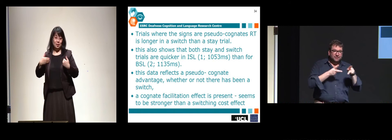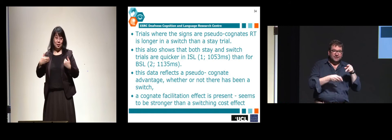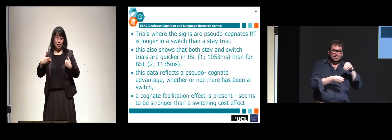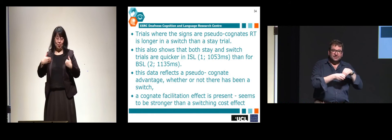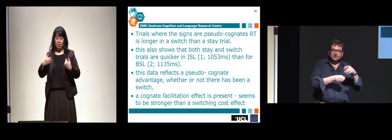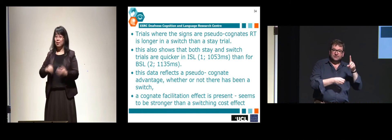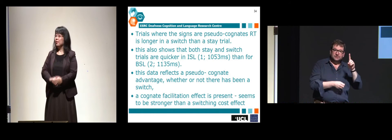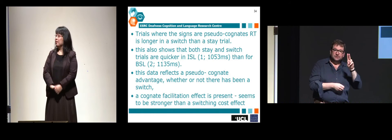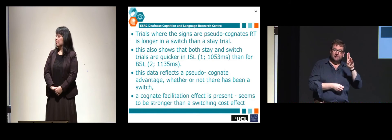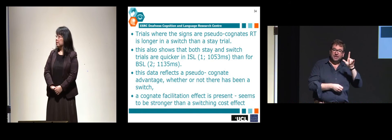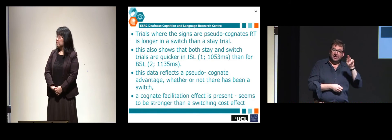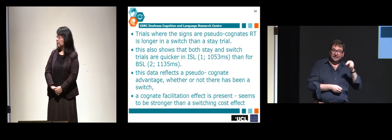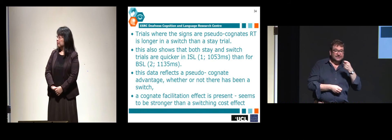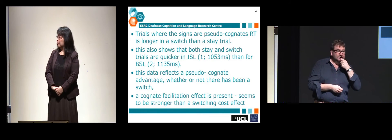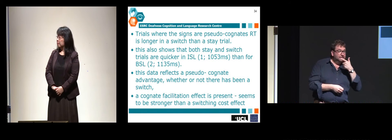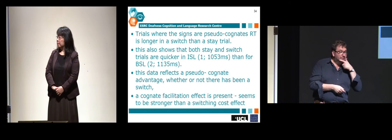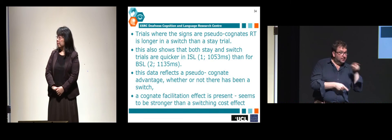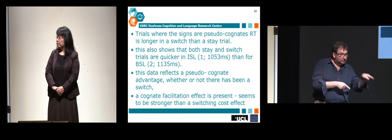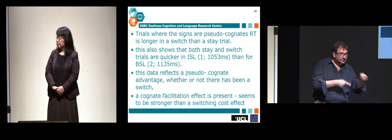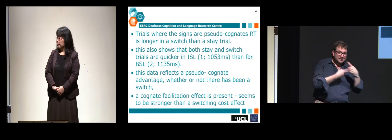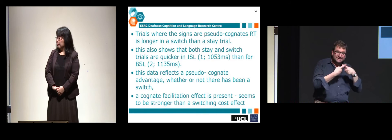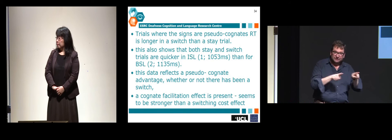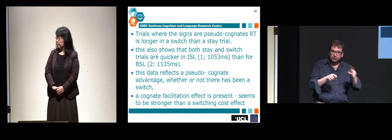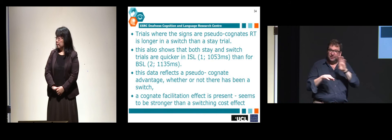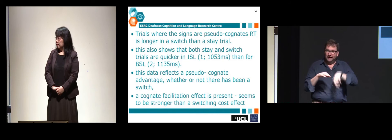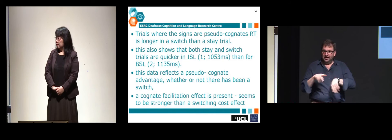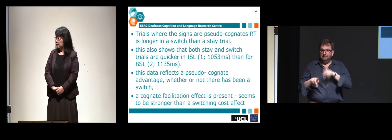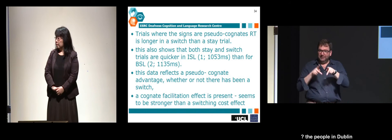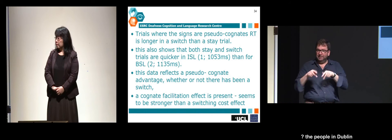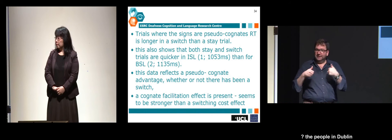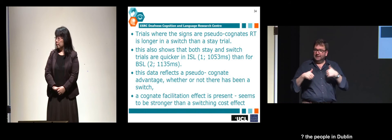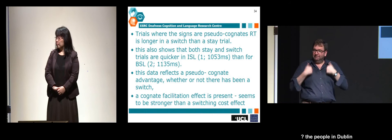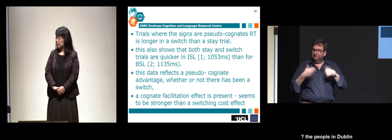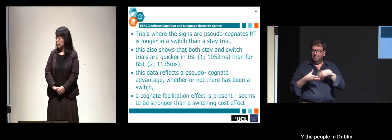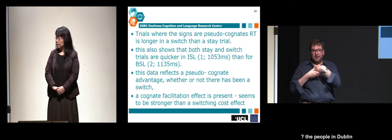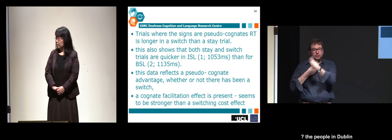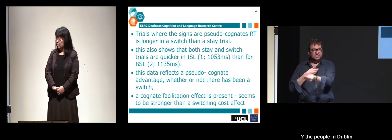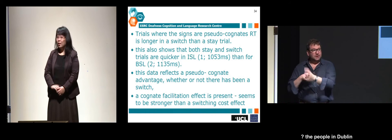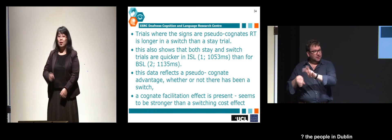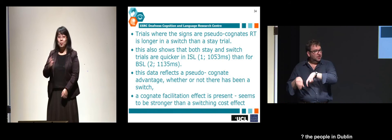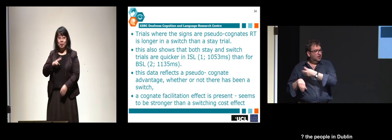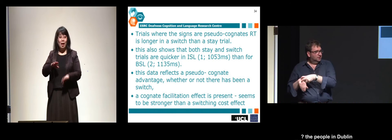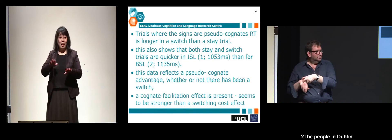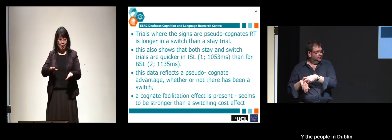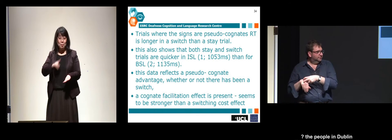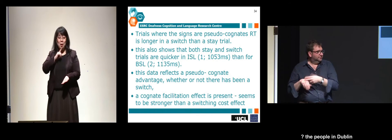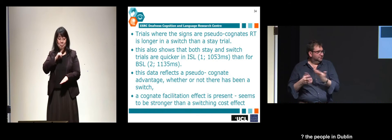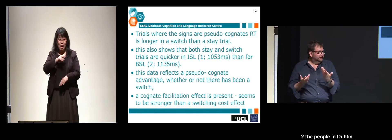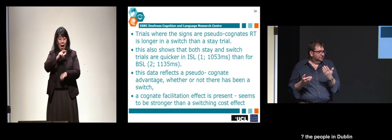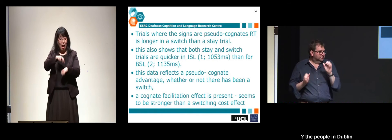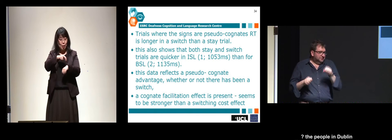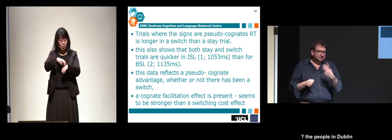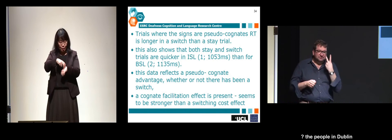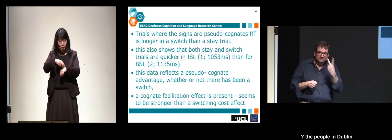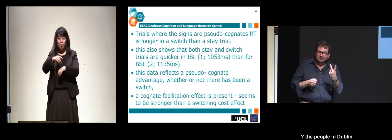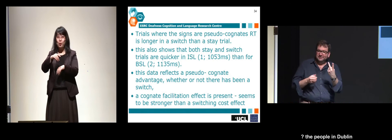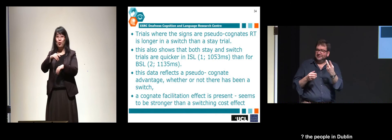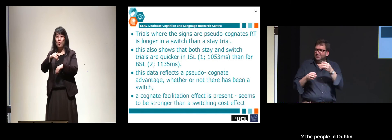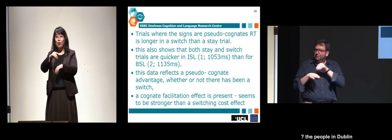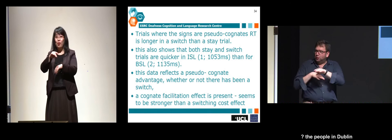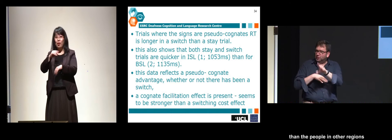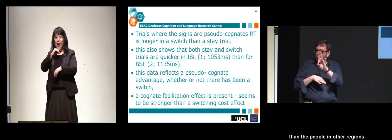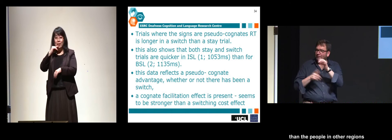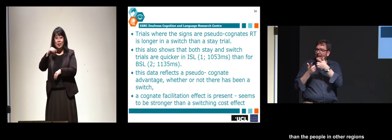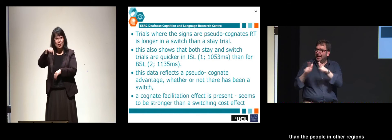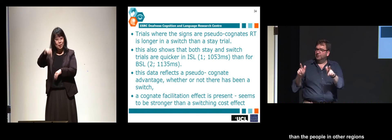go to where different geographical regions, the people in Dublin may react